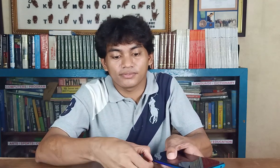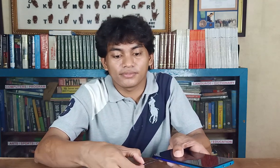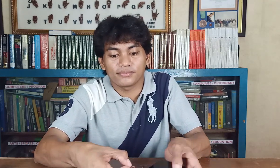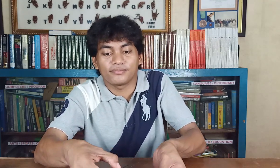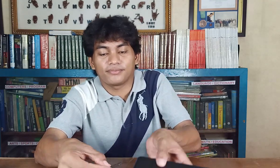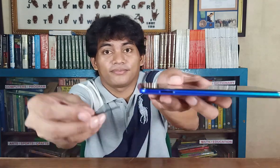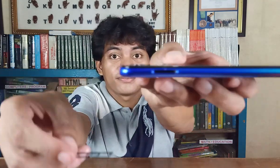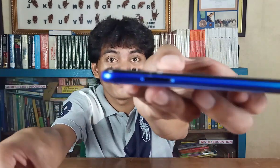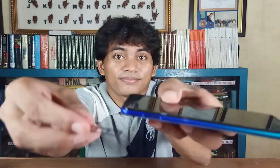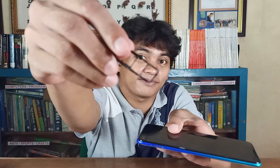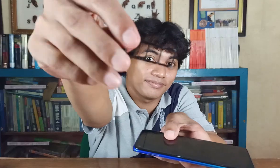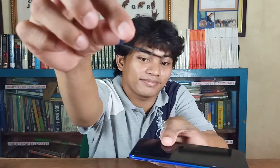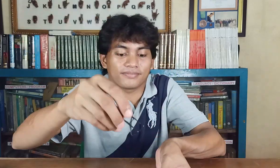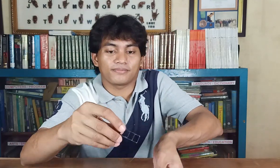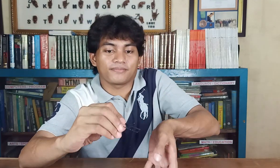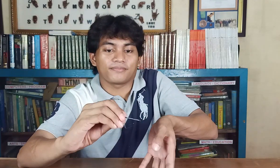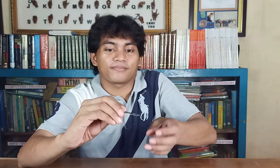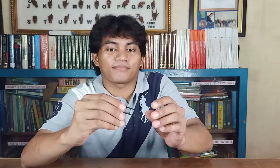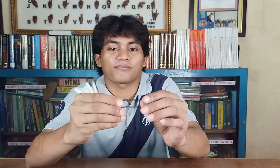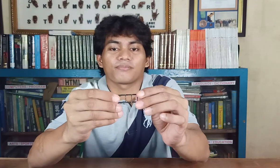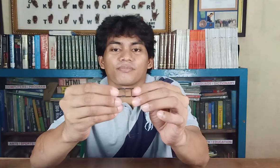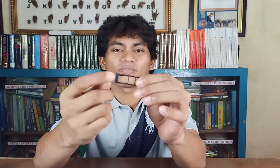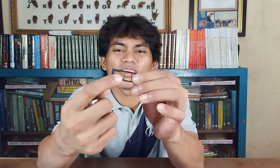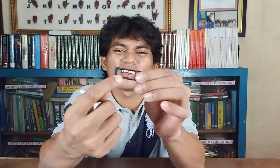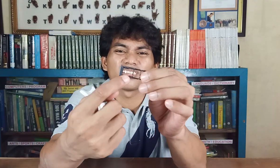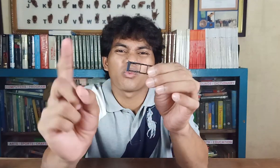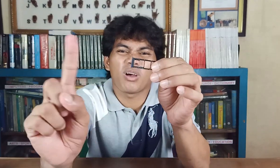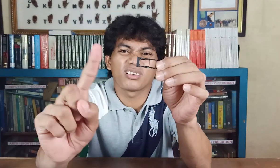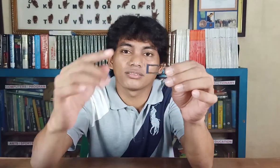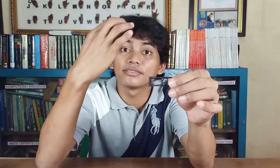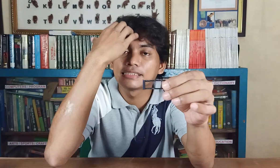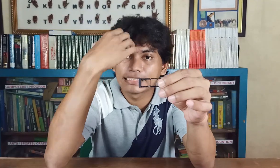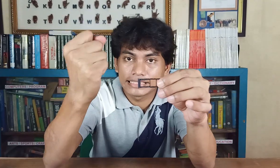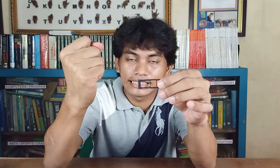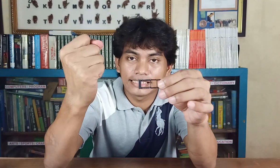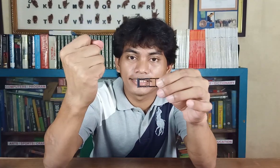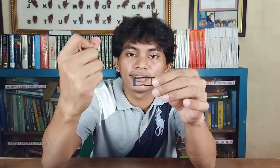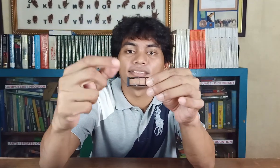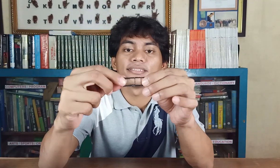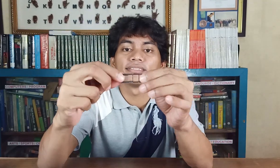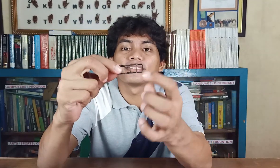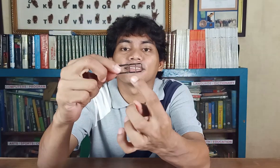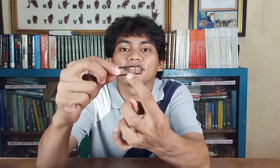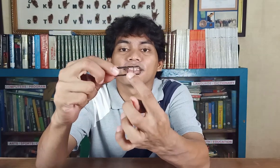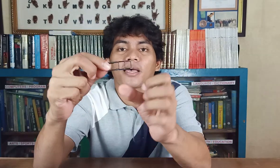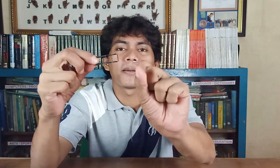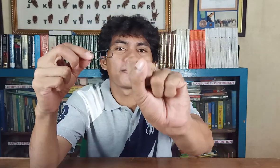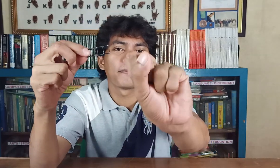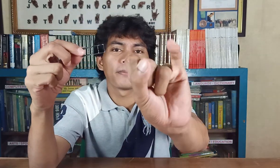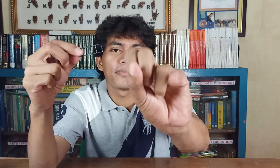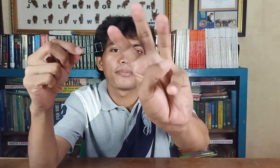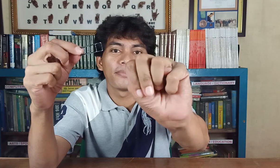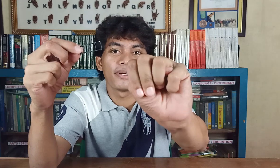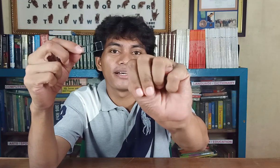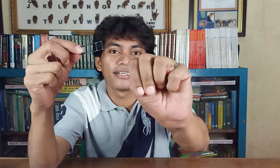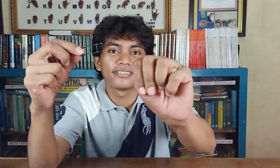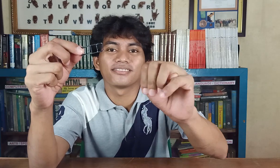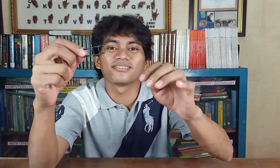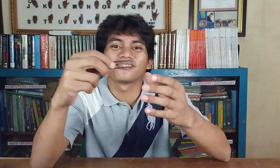See, you can place your memory card here, and you can place the dual SIM here, like